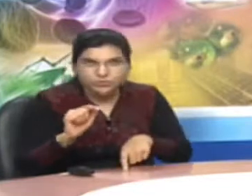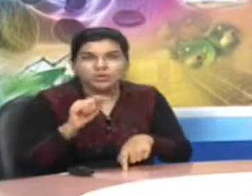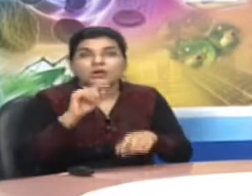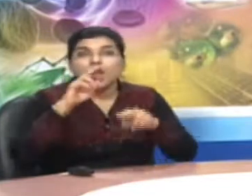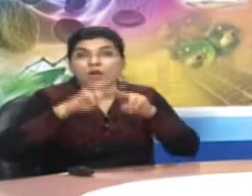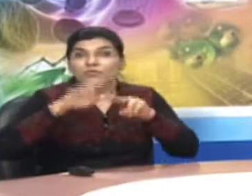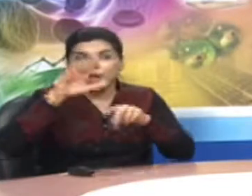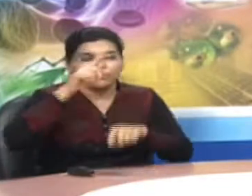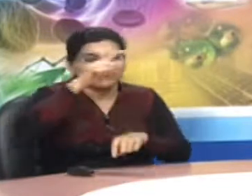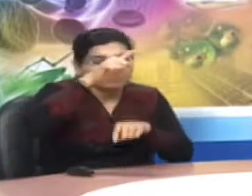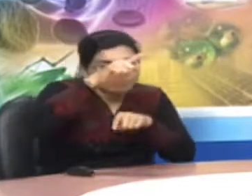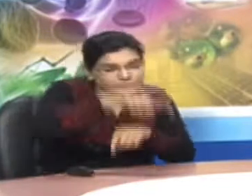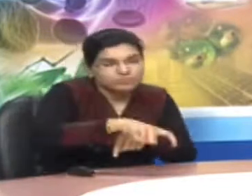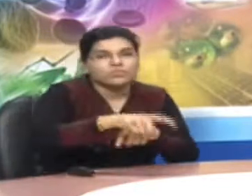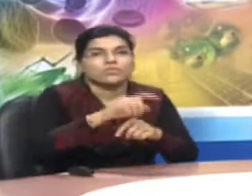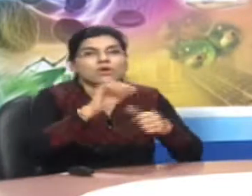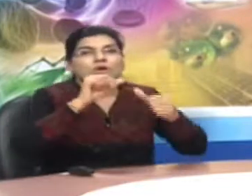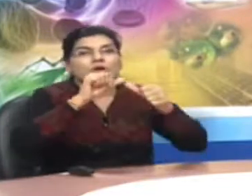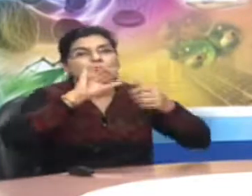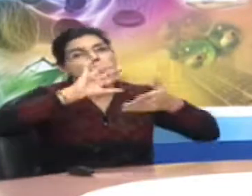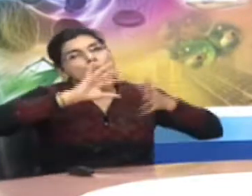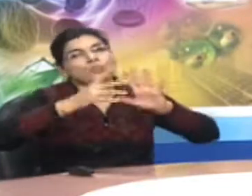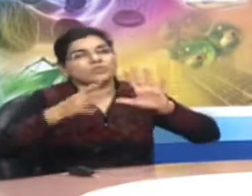select arrow plus F5.